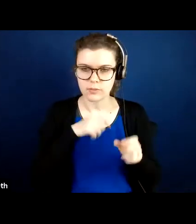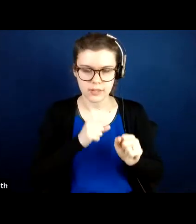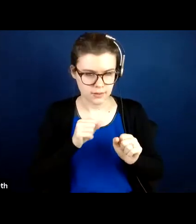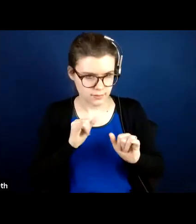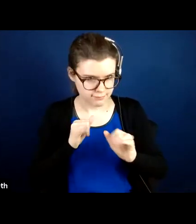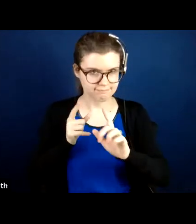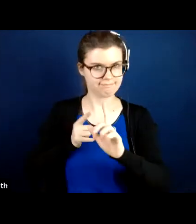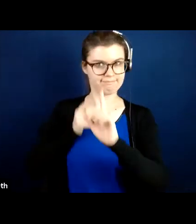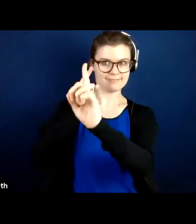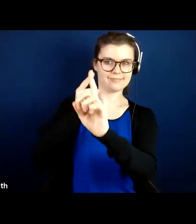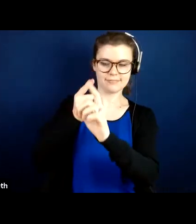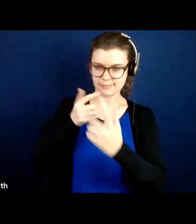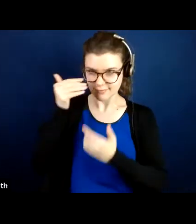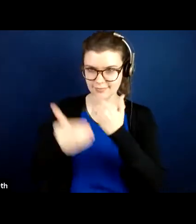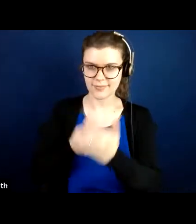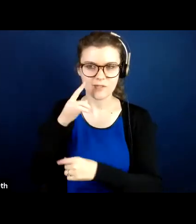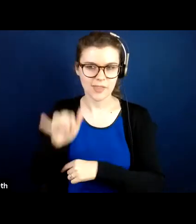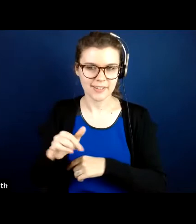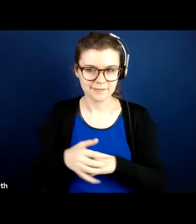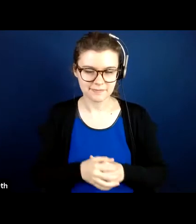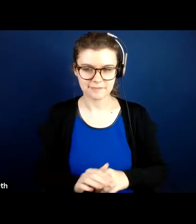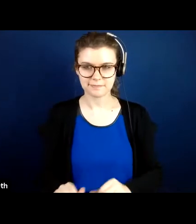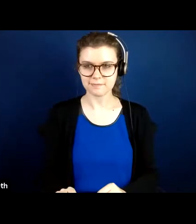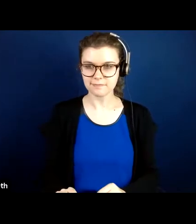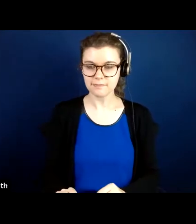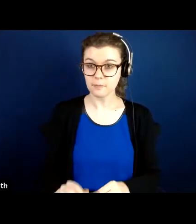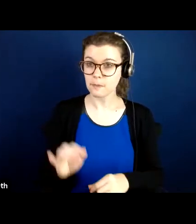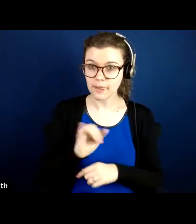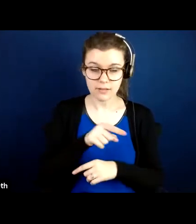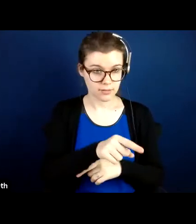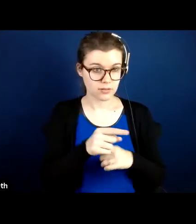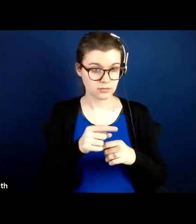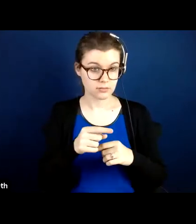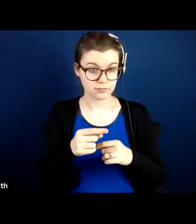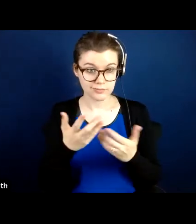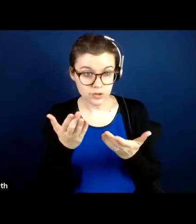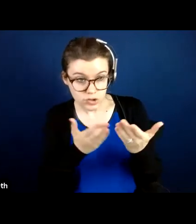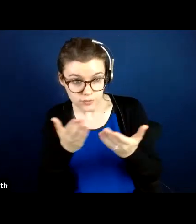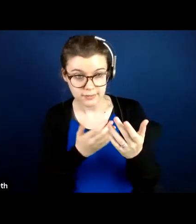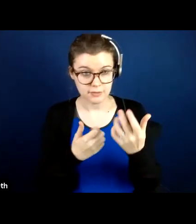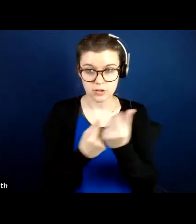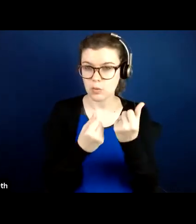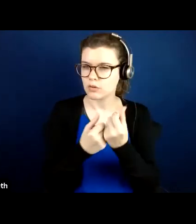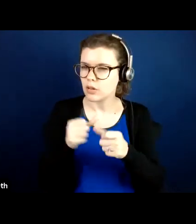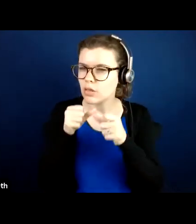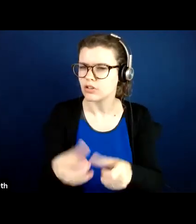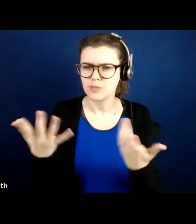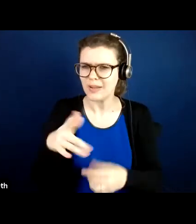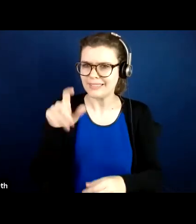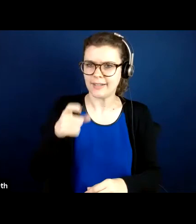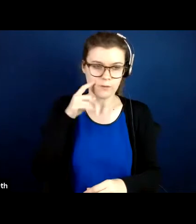them. And also, what long-term services and supports are needed to make those